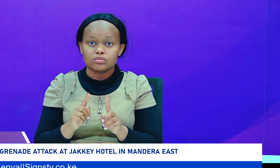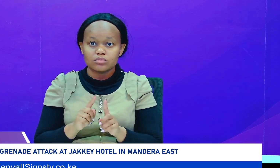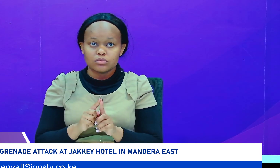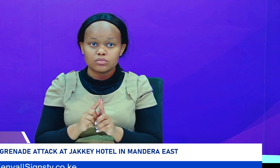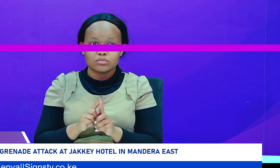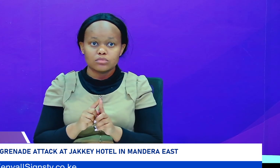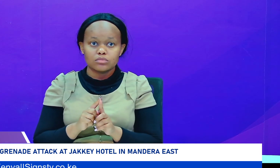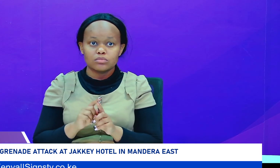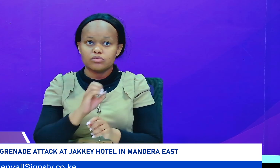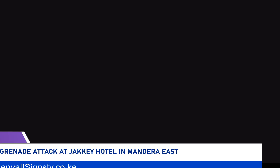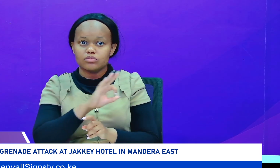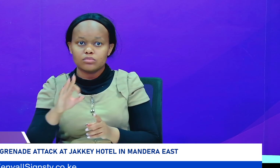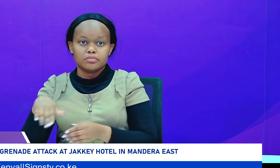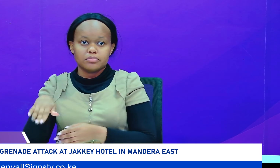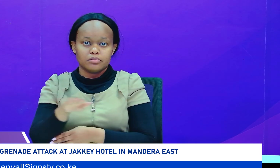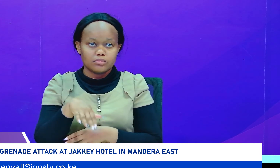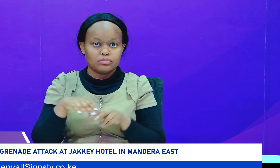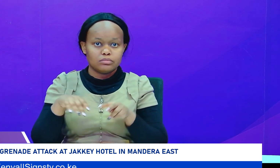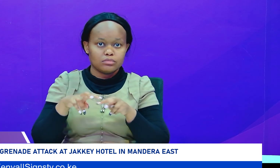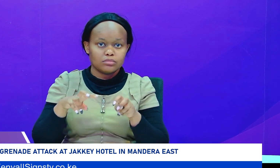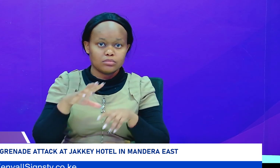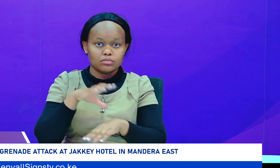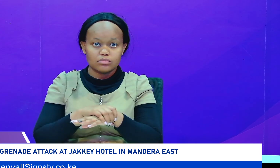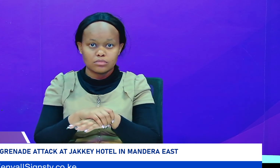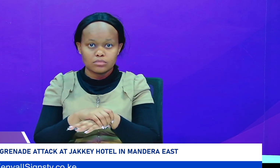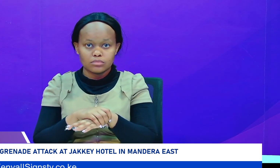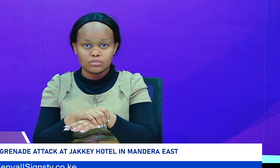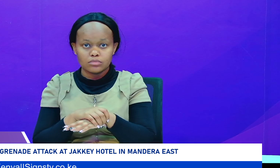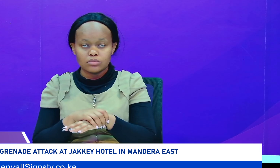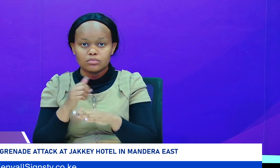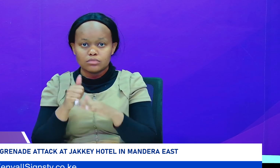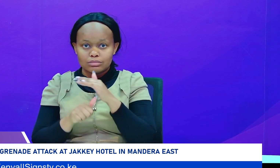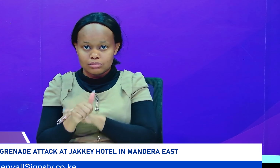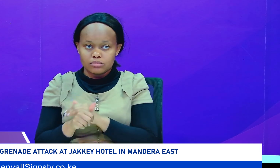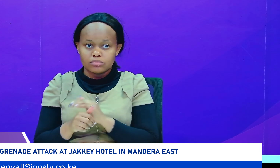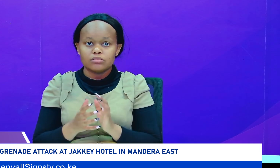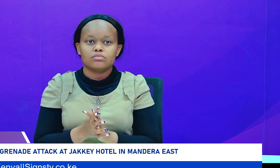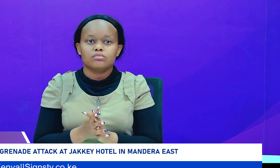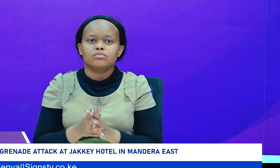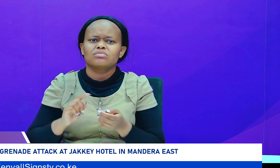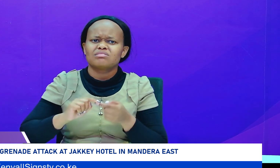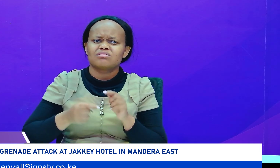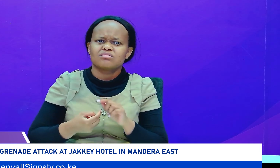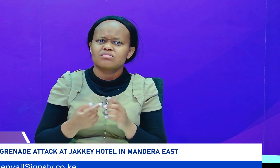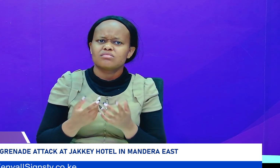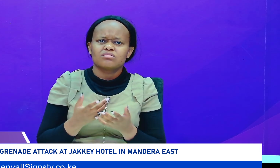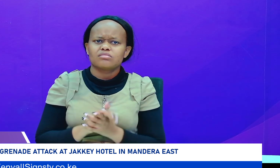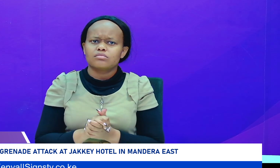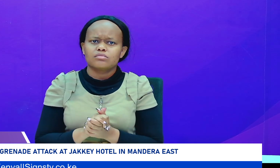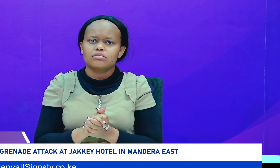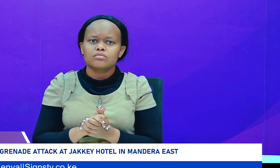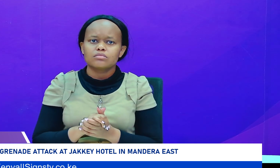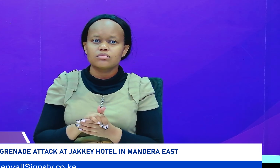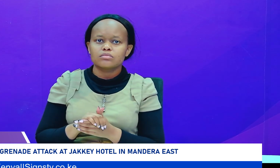causing panic among residents and patrons. Security officers swiftly responded to the